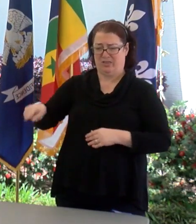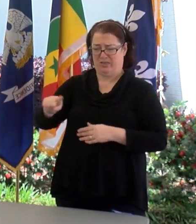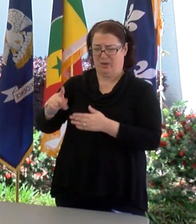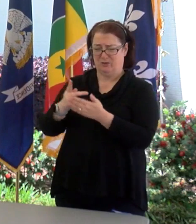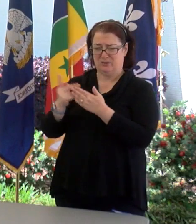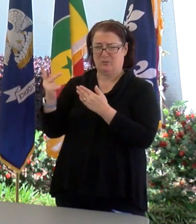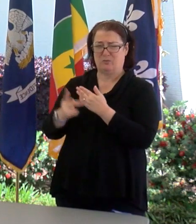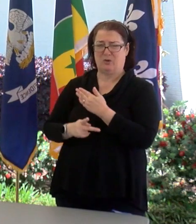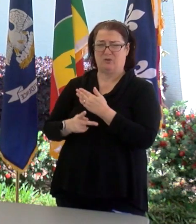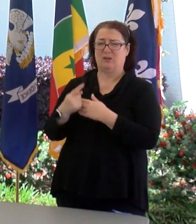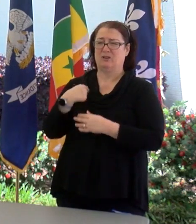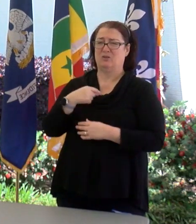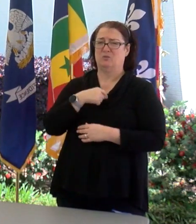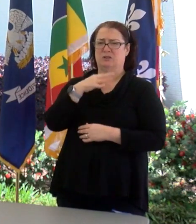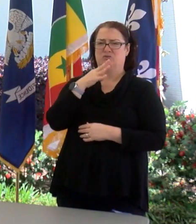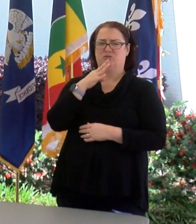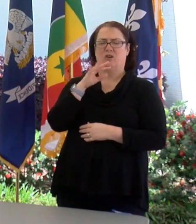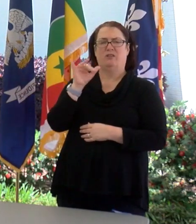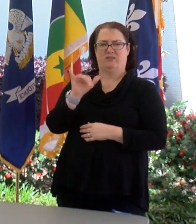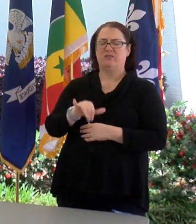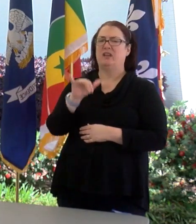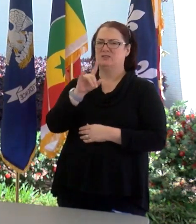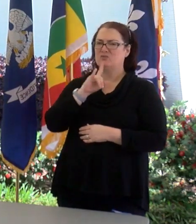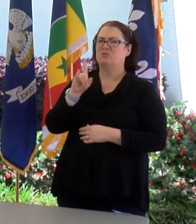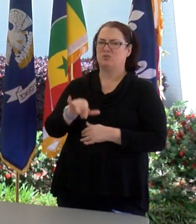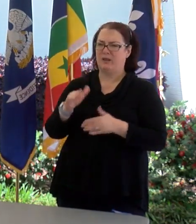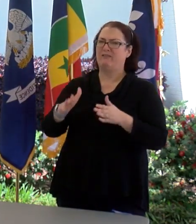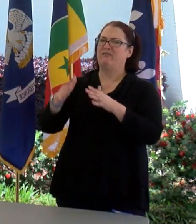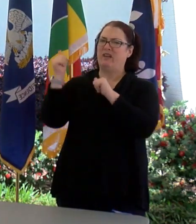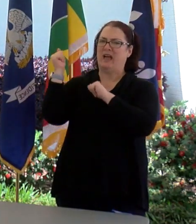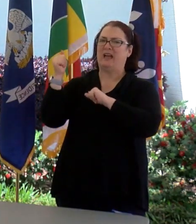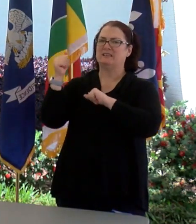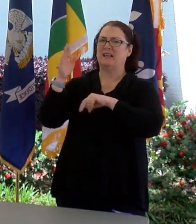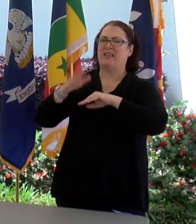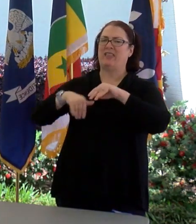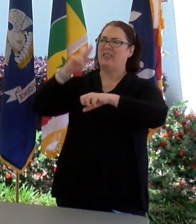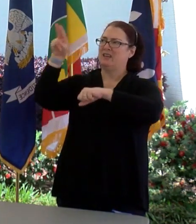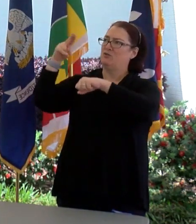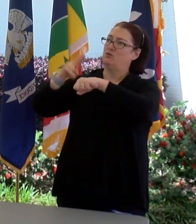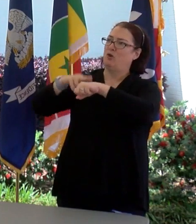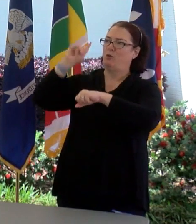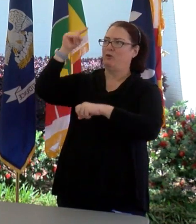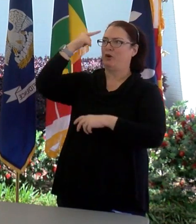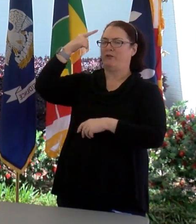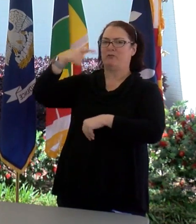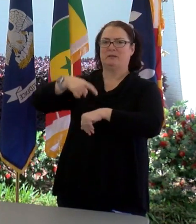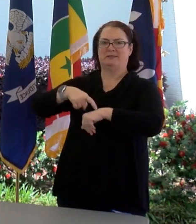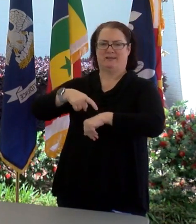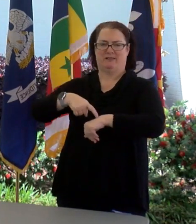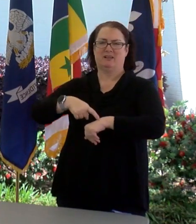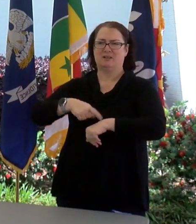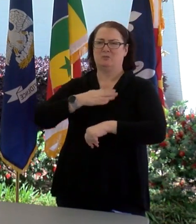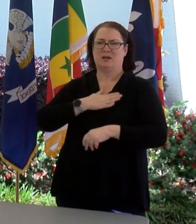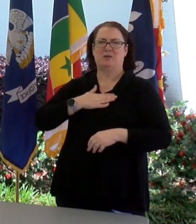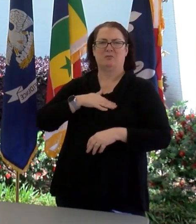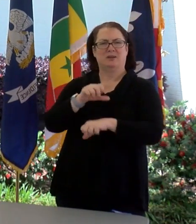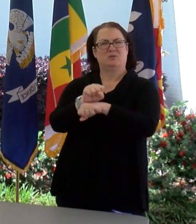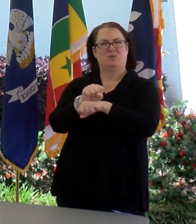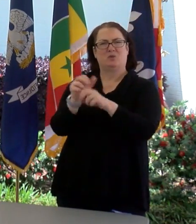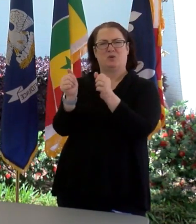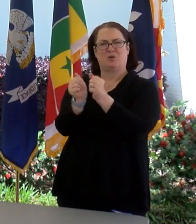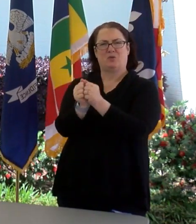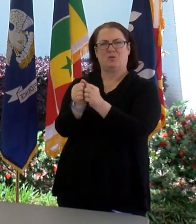talking record time with respect to how the federal government usually operates, which is good. Please continue to work with local lenders.